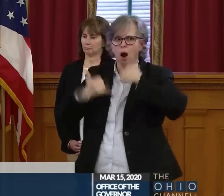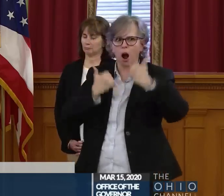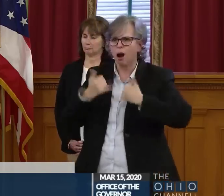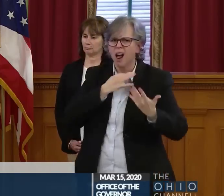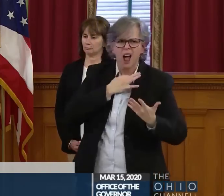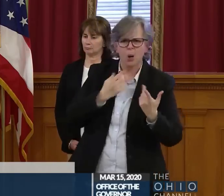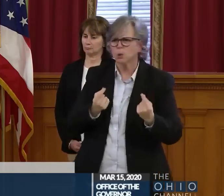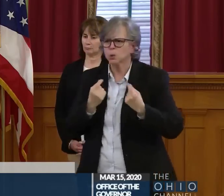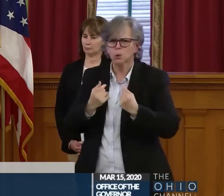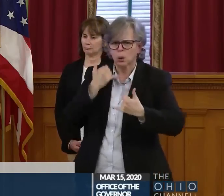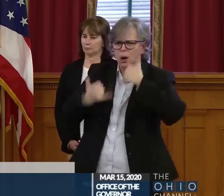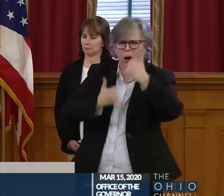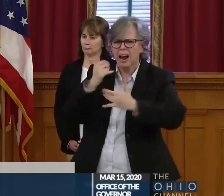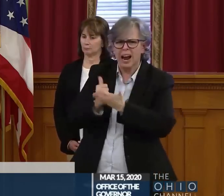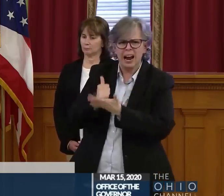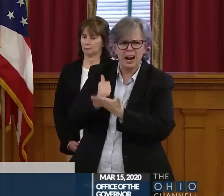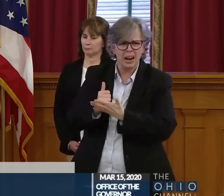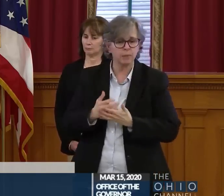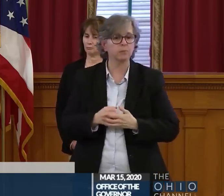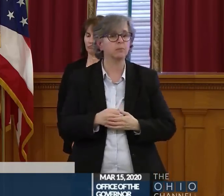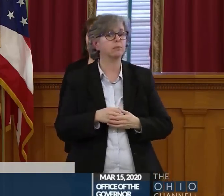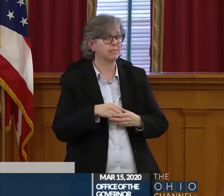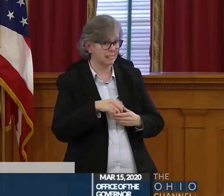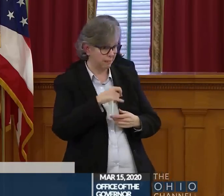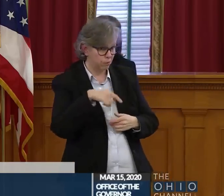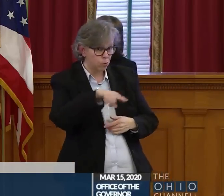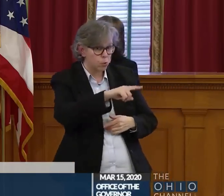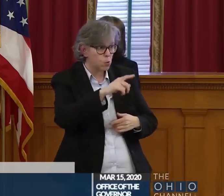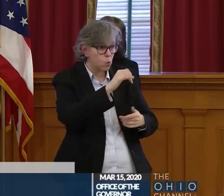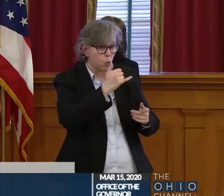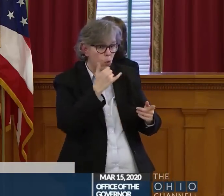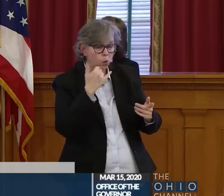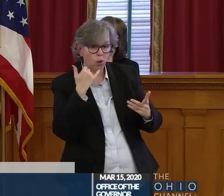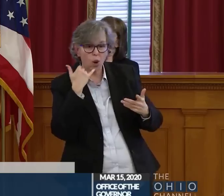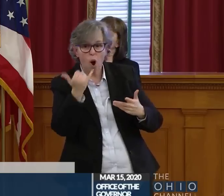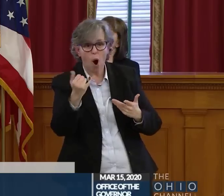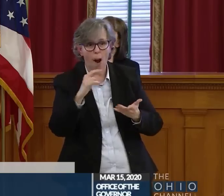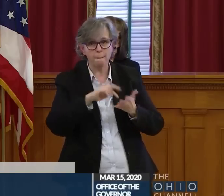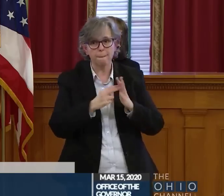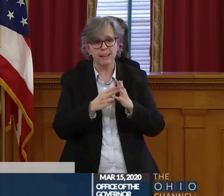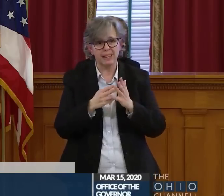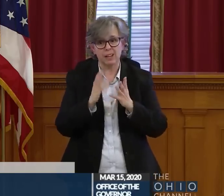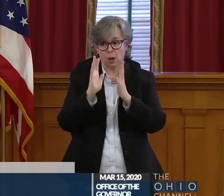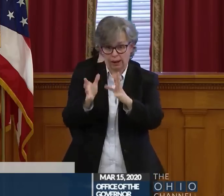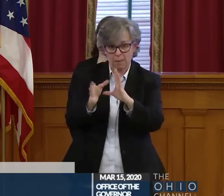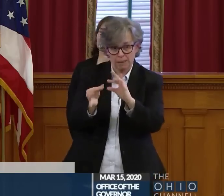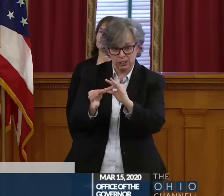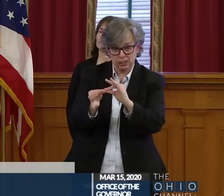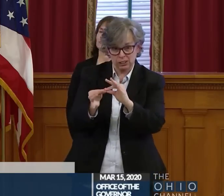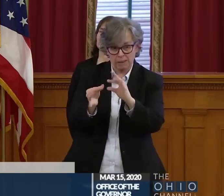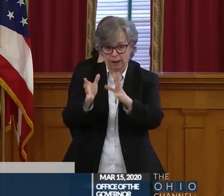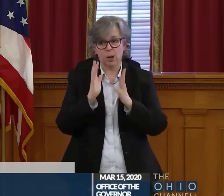you who did not get an answer, left a message, we now have the ability that people will be calling you